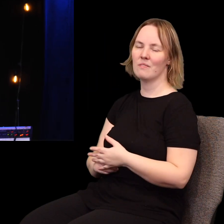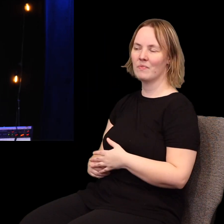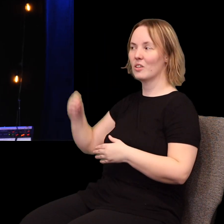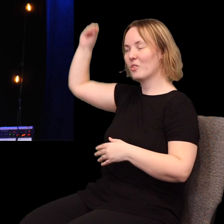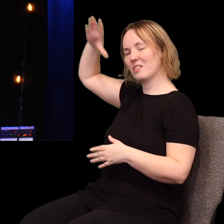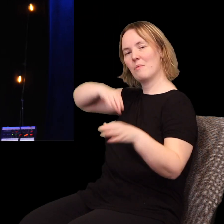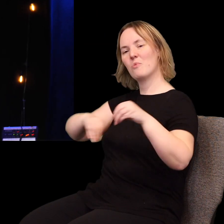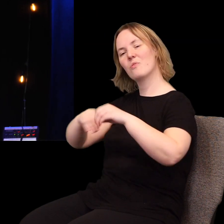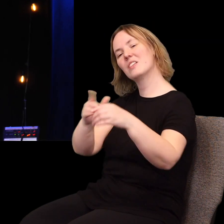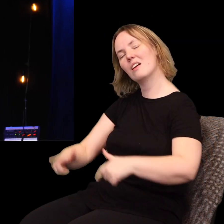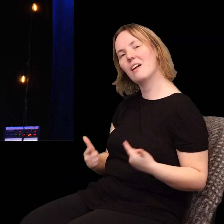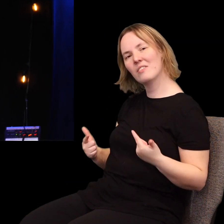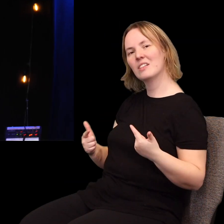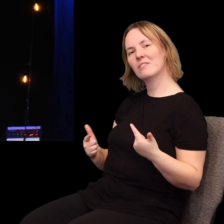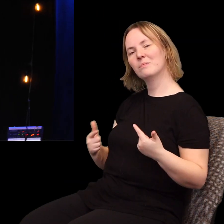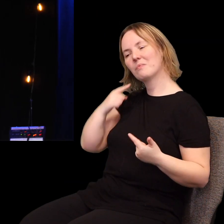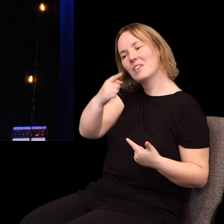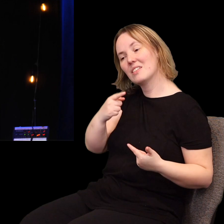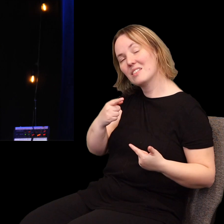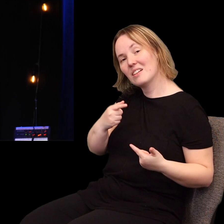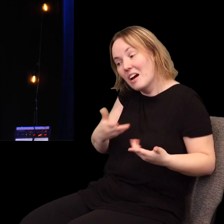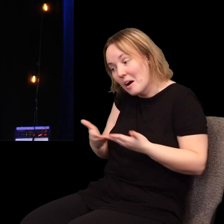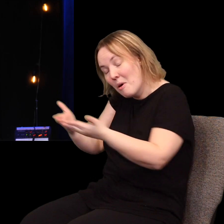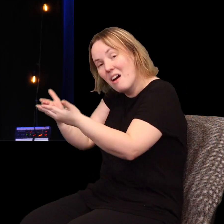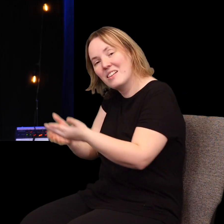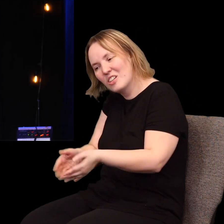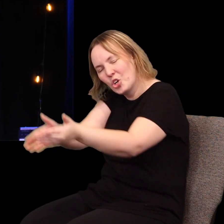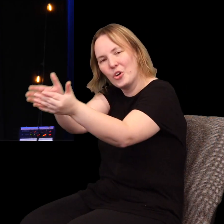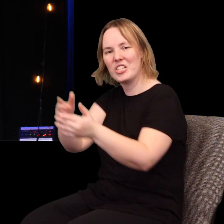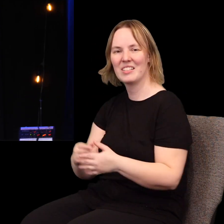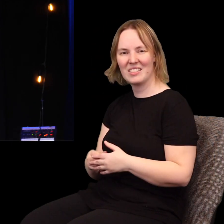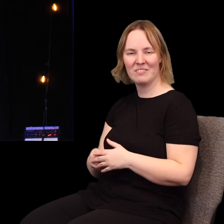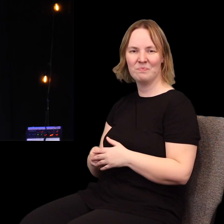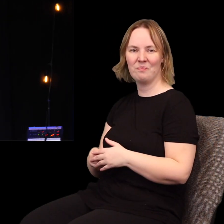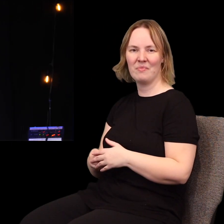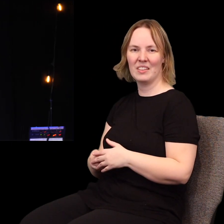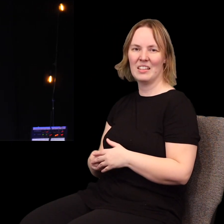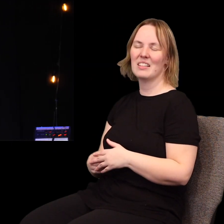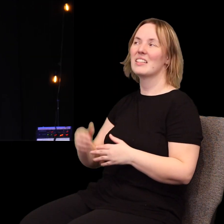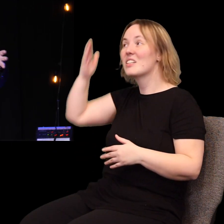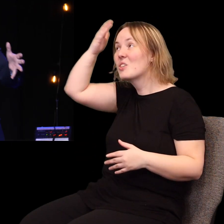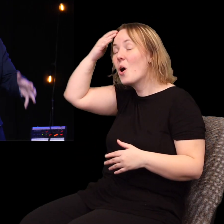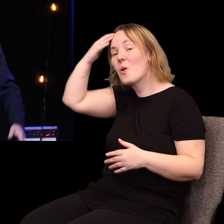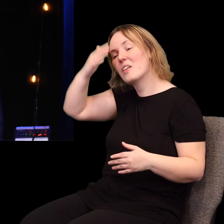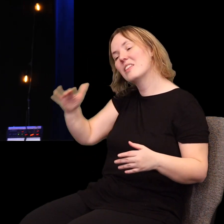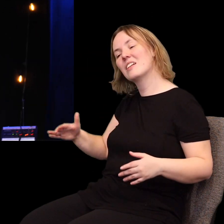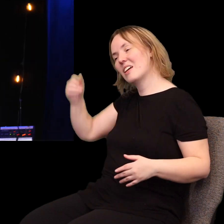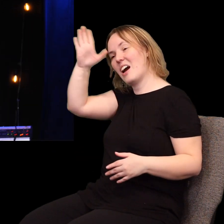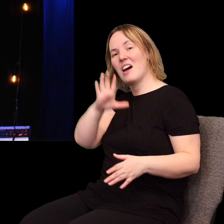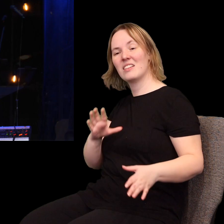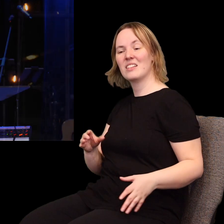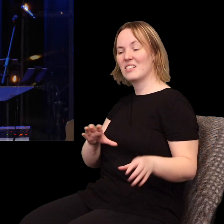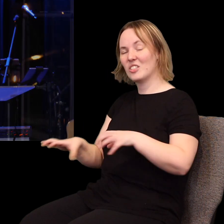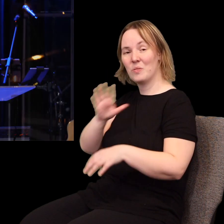of God moves in our life and says, come on now. You know I'm real. You've experienced some good things. You know that word was for you. You know that thing I'm doing in